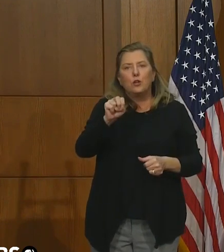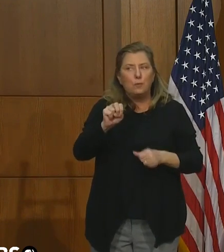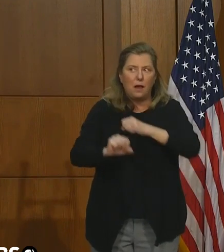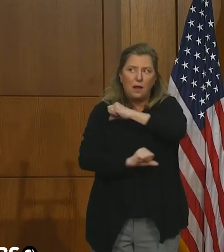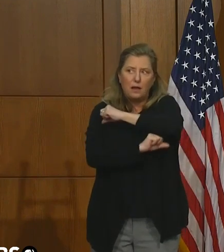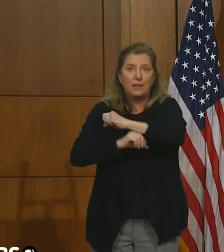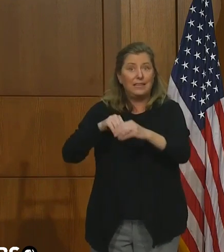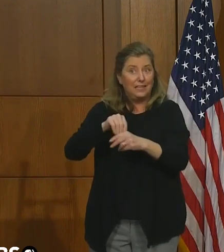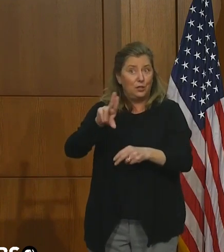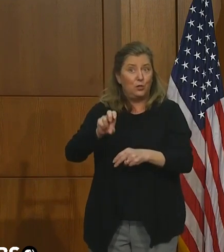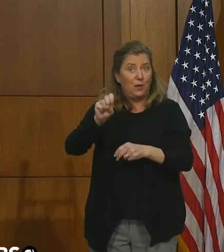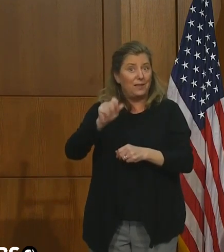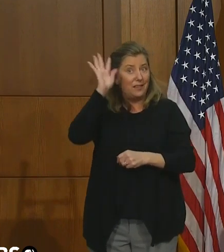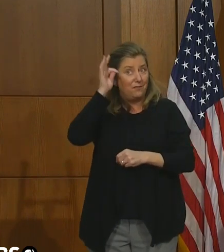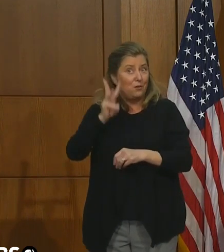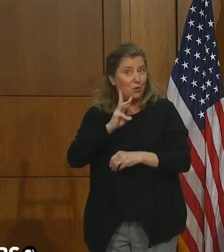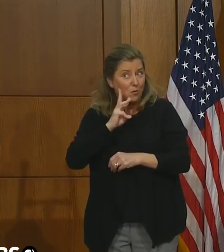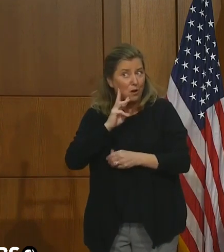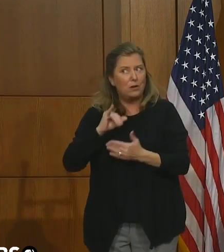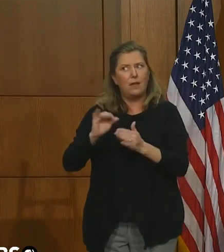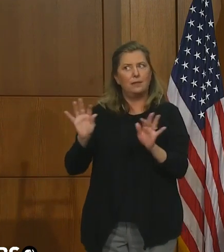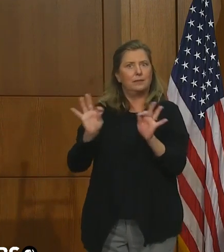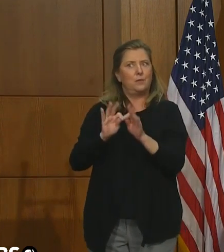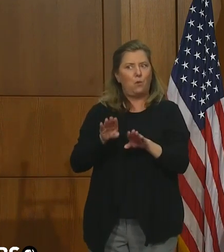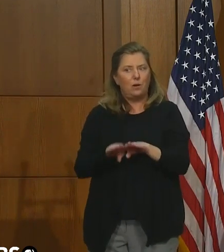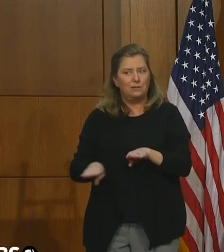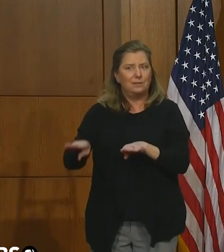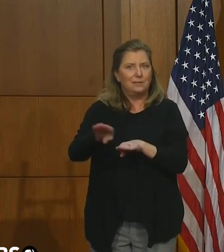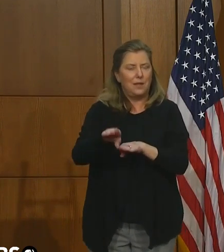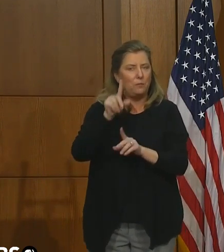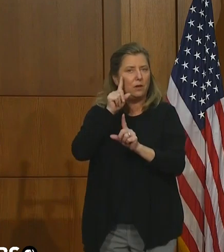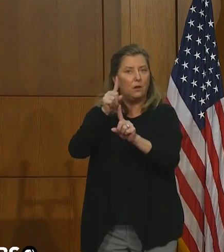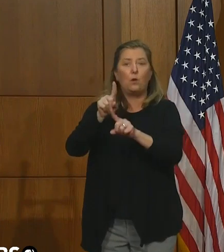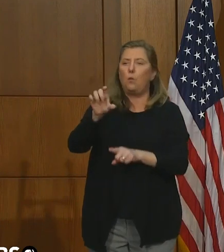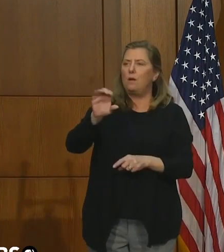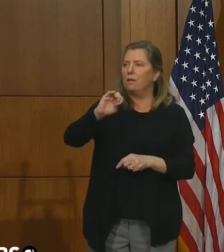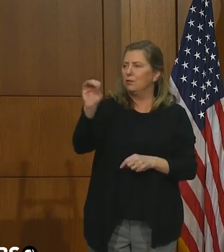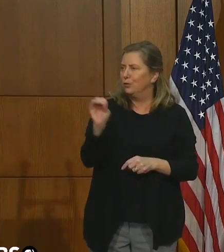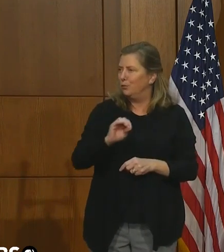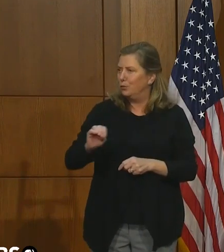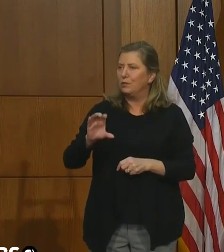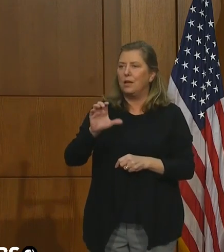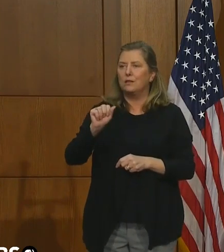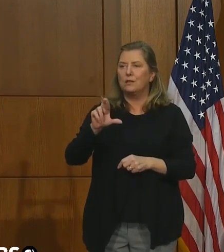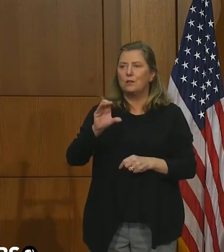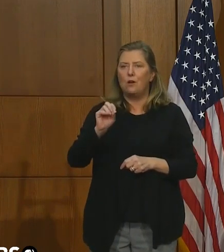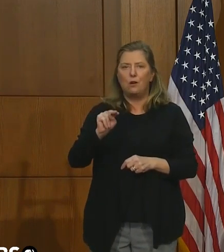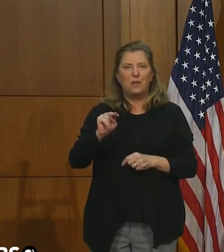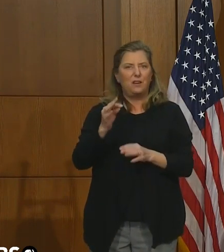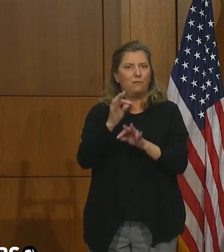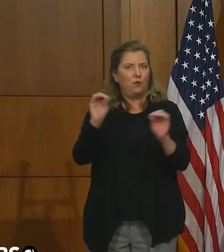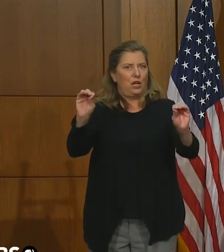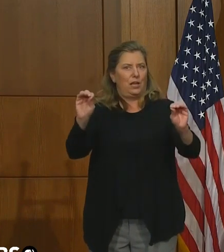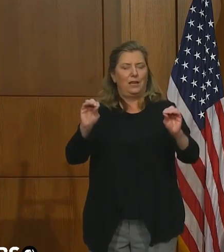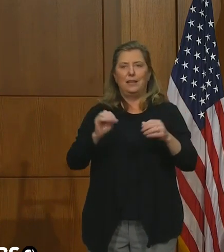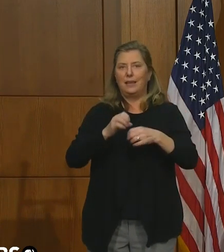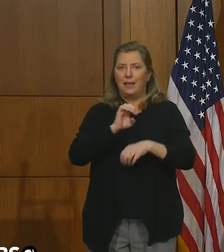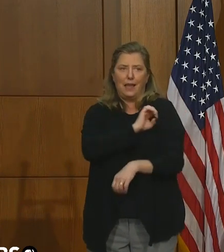waters and marking an important step as we continue to move toward a 100% carbon-free energy grid